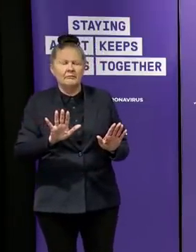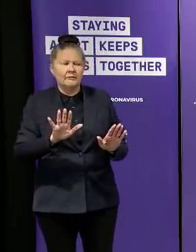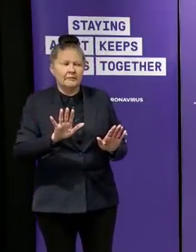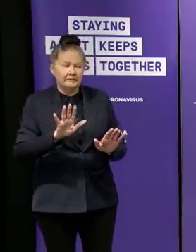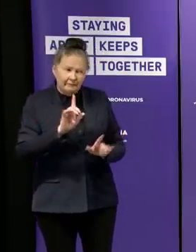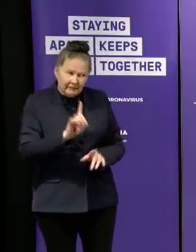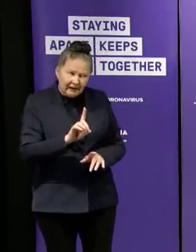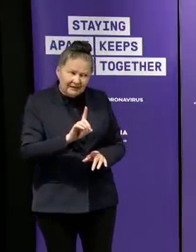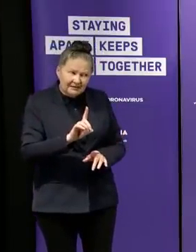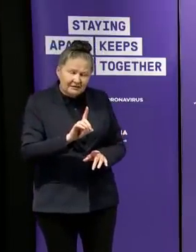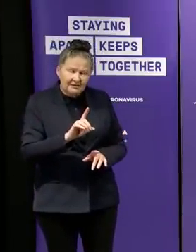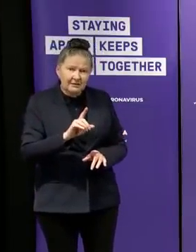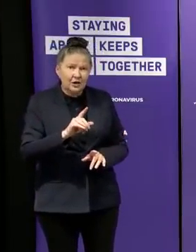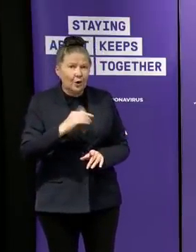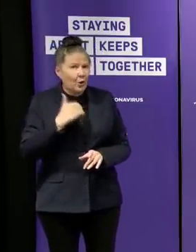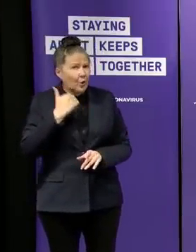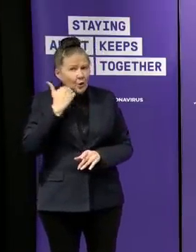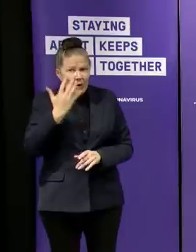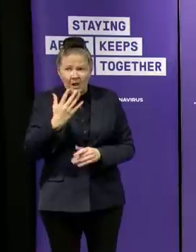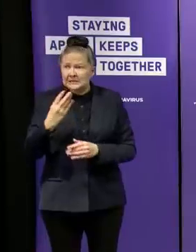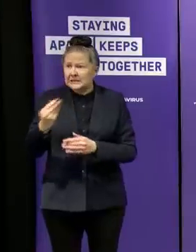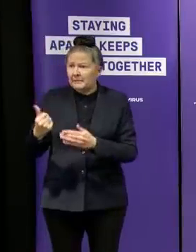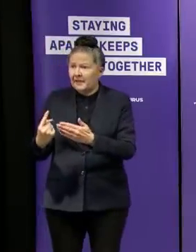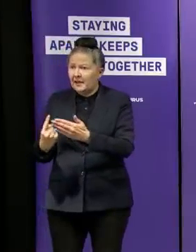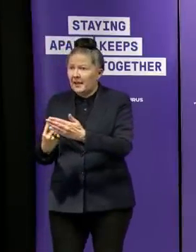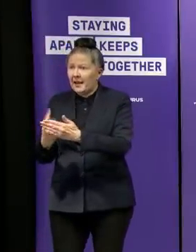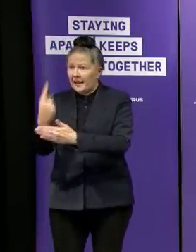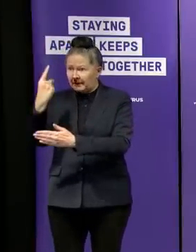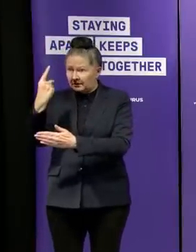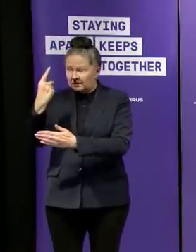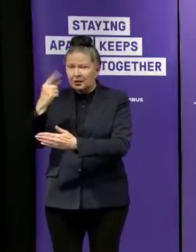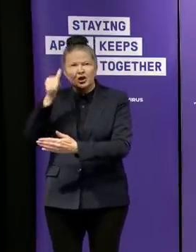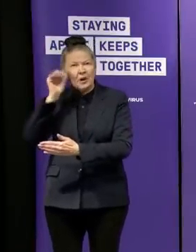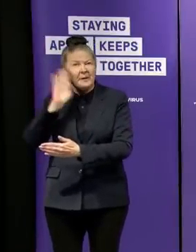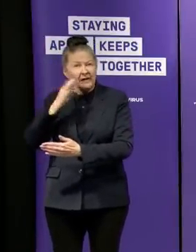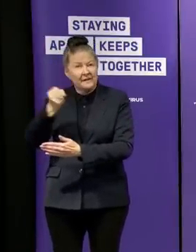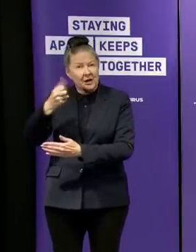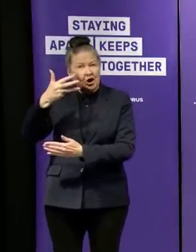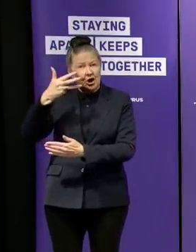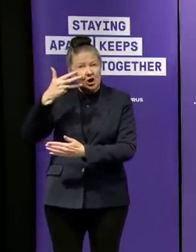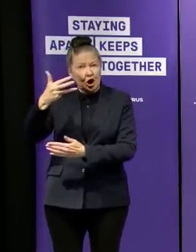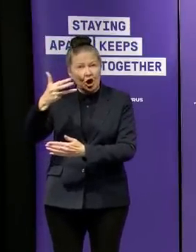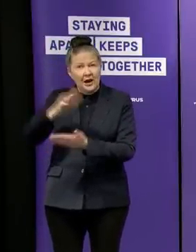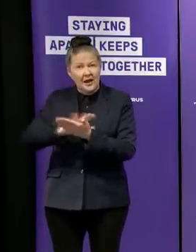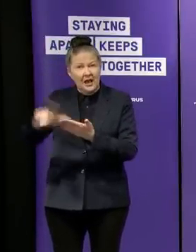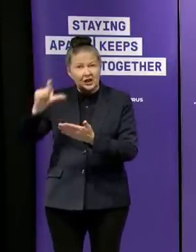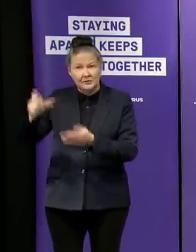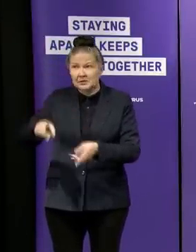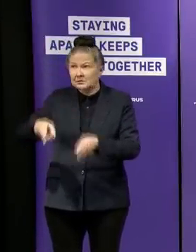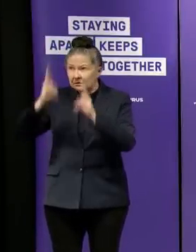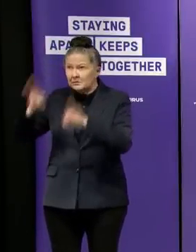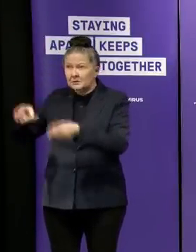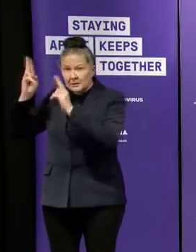definition, you learn from shutting down 9 public housing towers because we've never done it before. Like, it's completely unique.